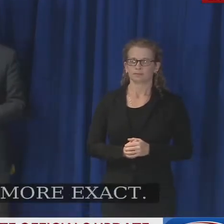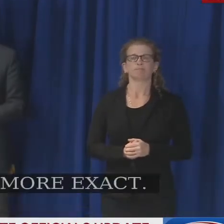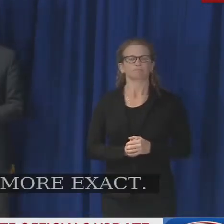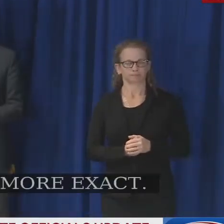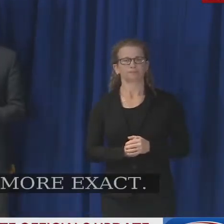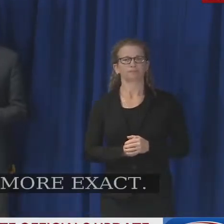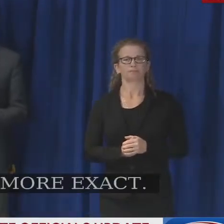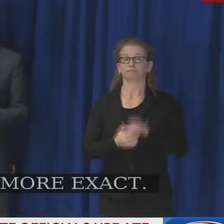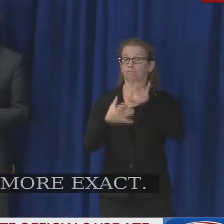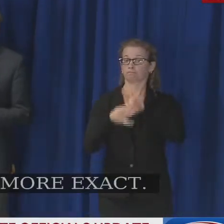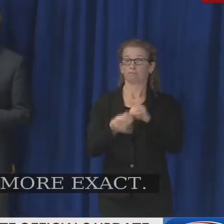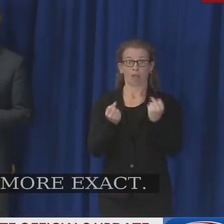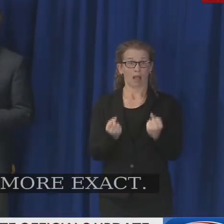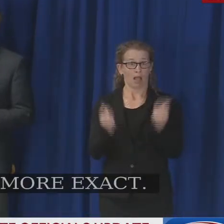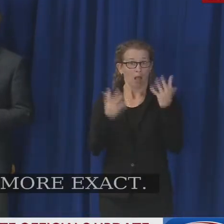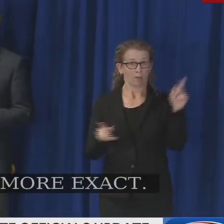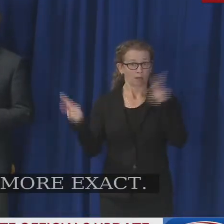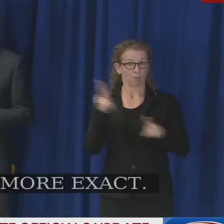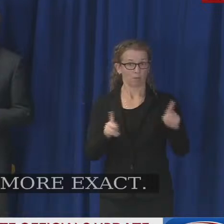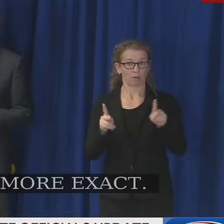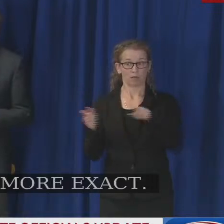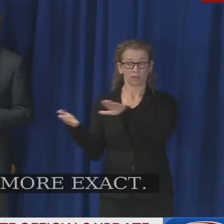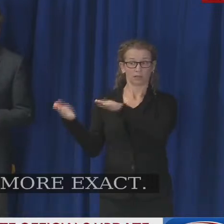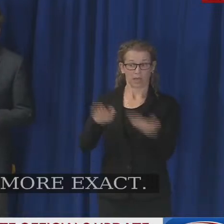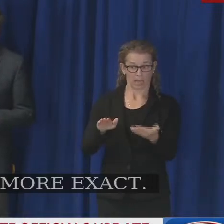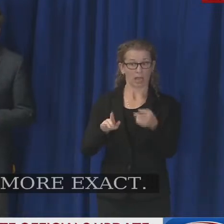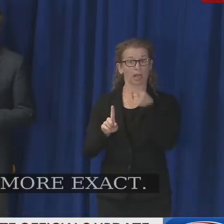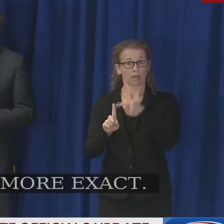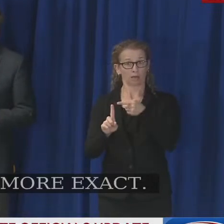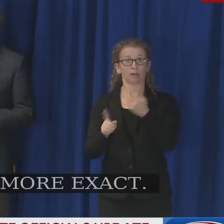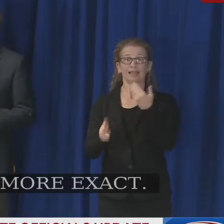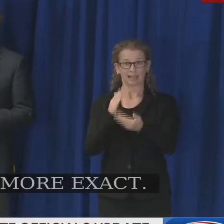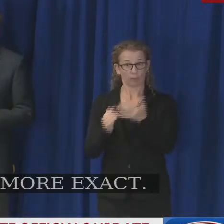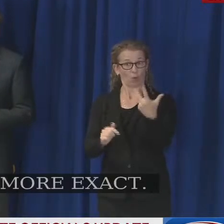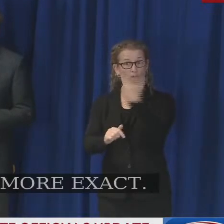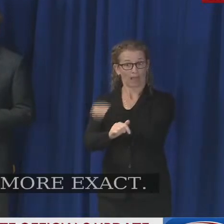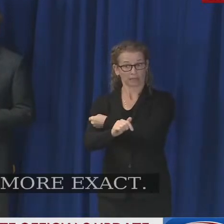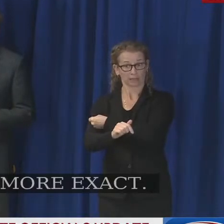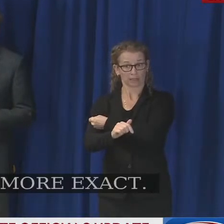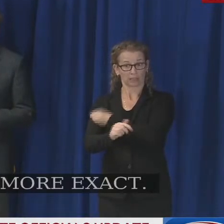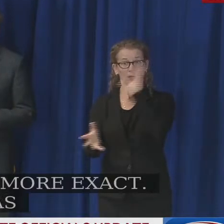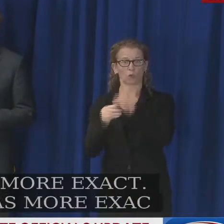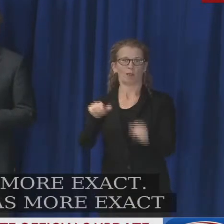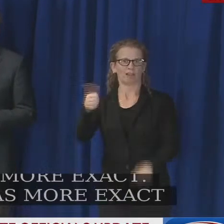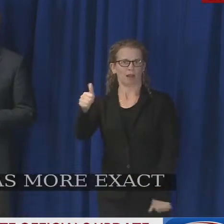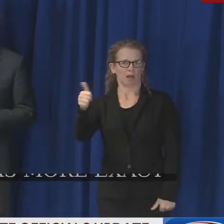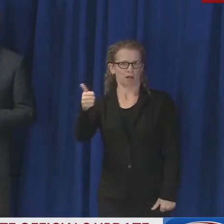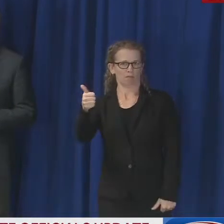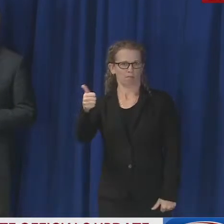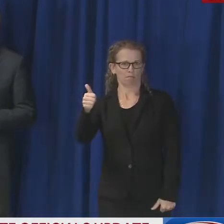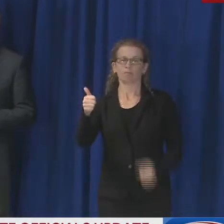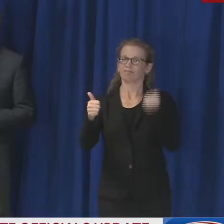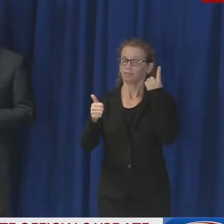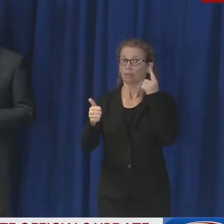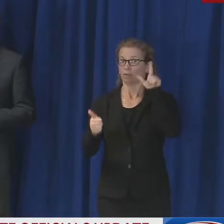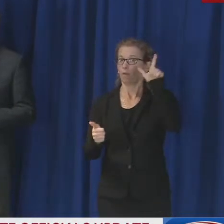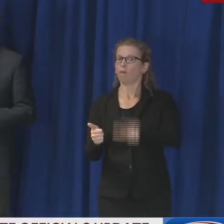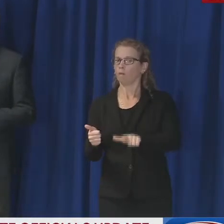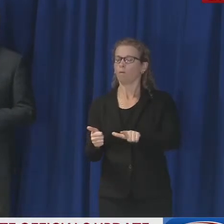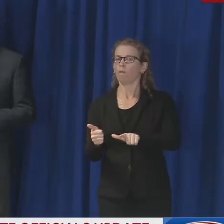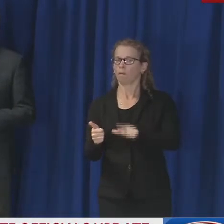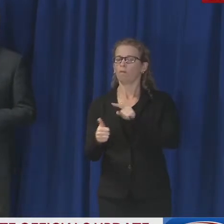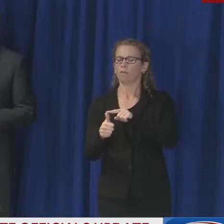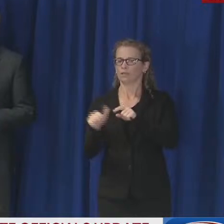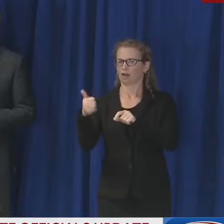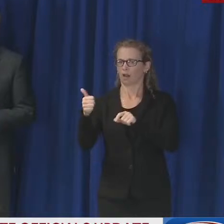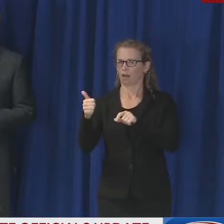So regarding how many people have died who have vaccine breakthrough infection, it's 10. So that number is very low, as the governor said. There